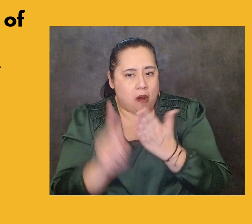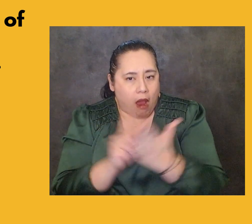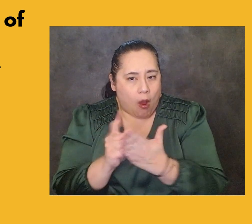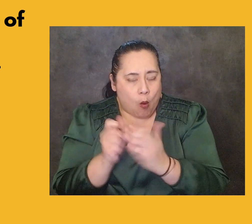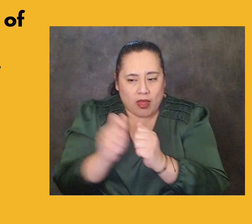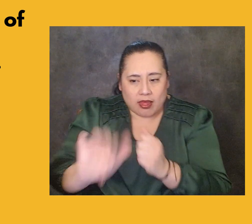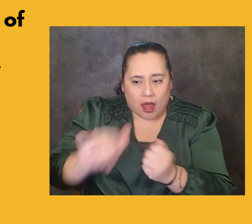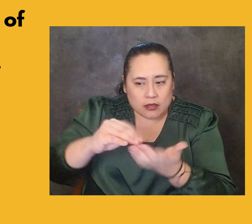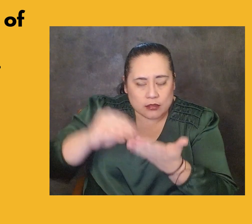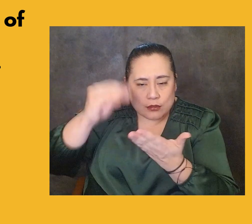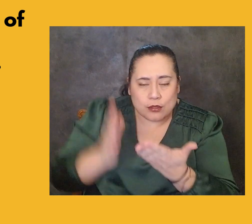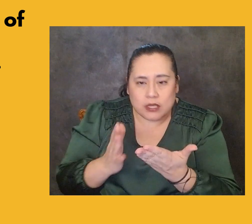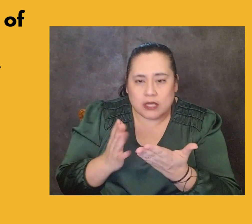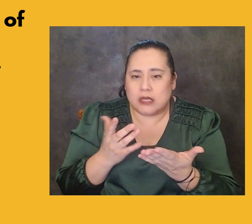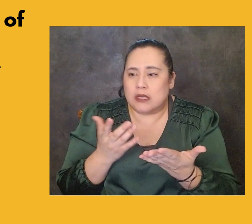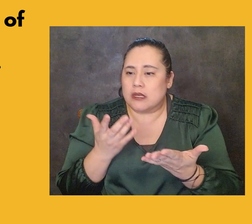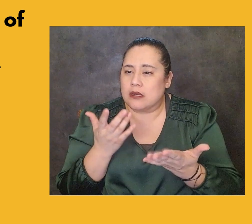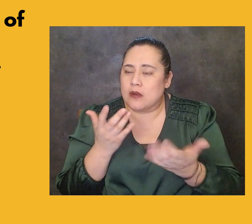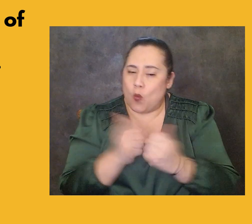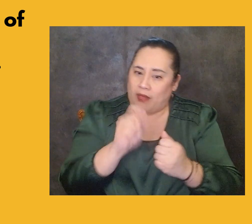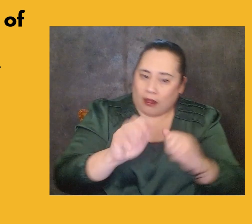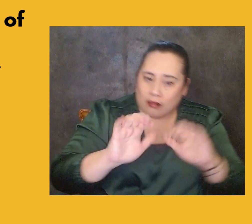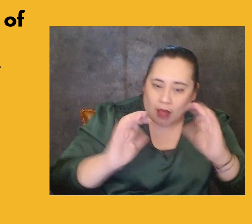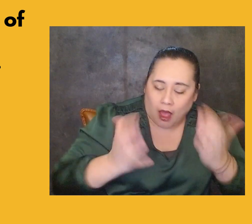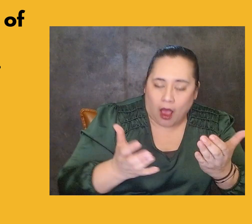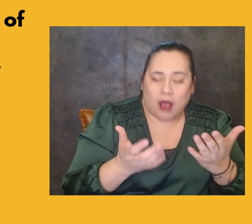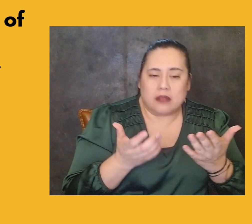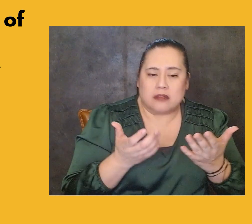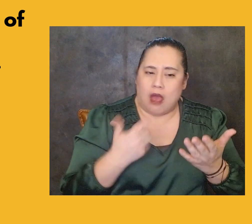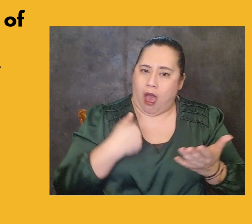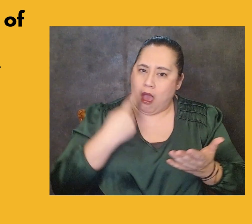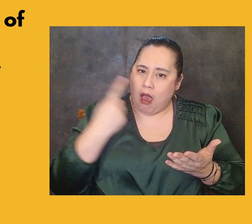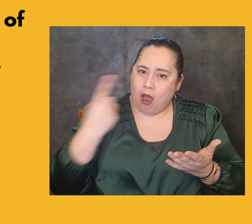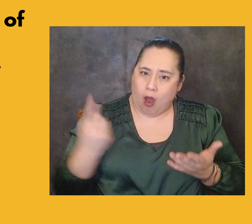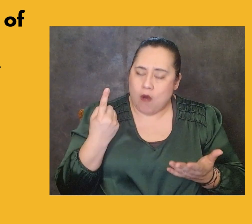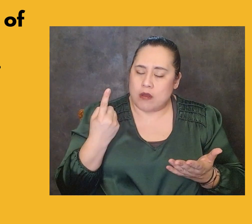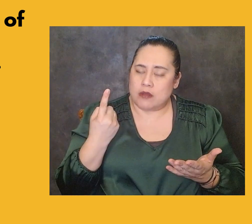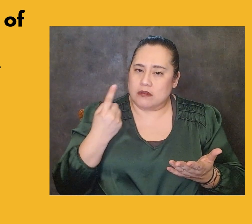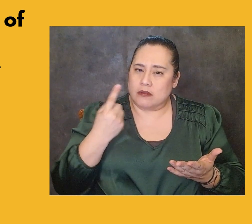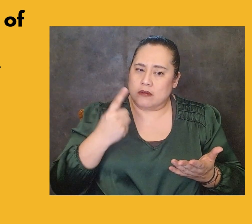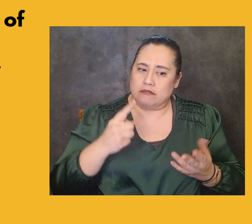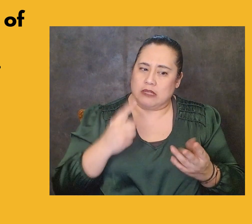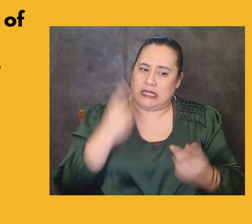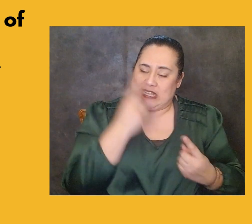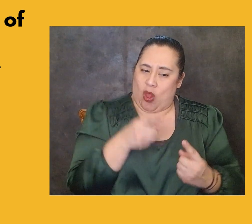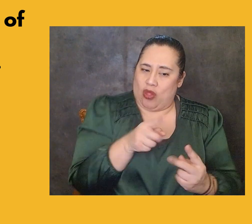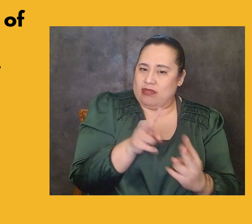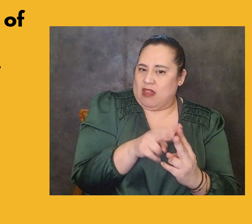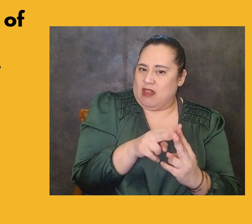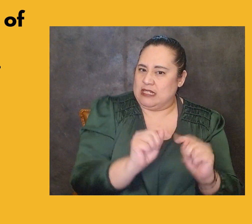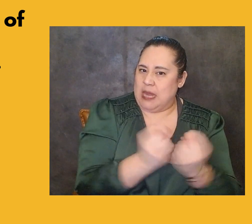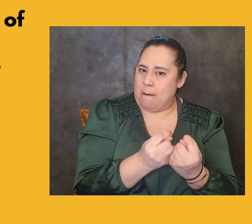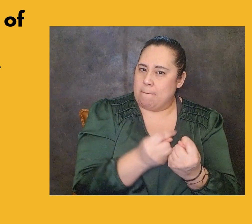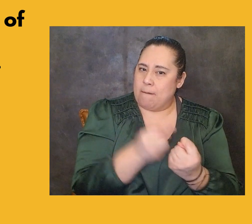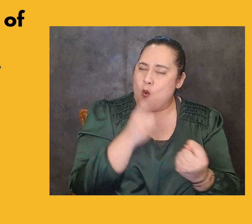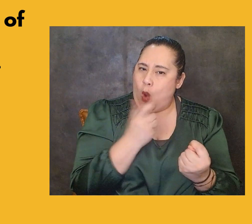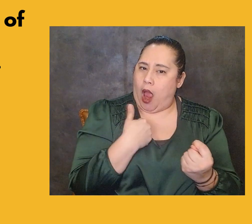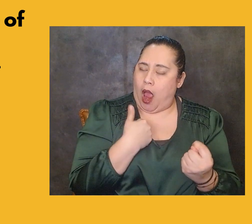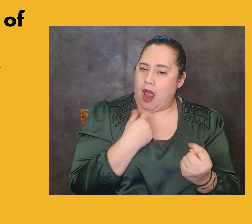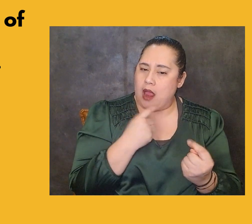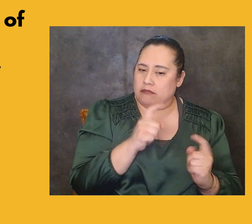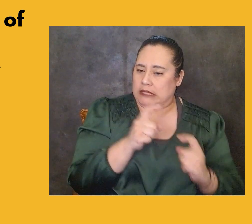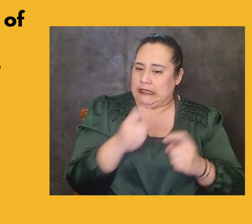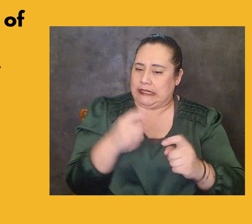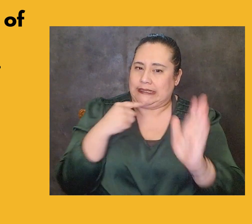more hours are needed with that student or with that class, I always consider the team who has been assigned to